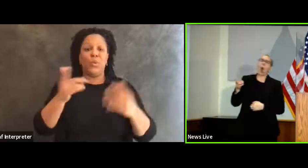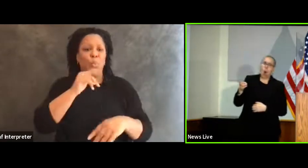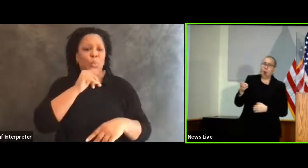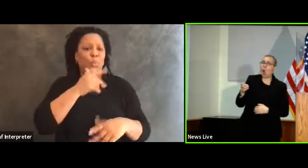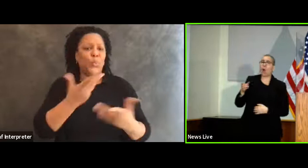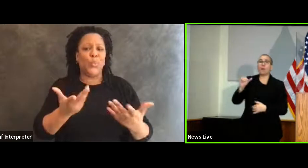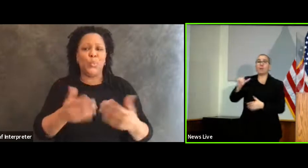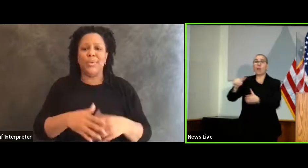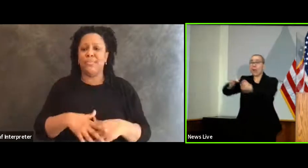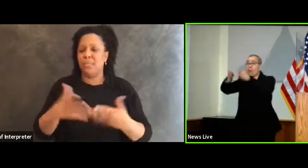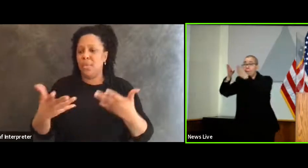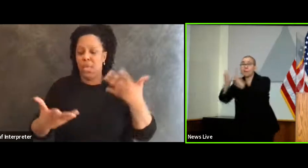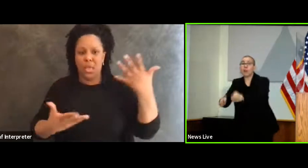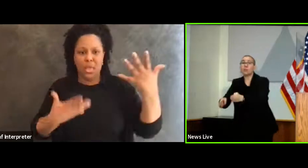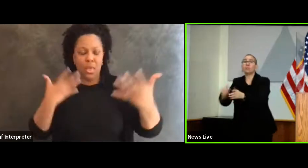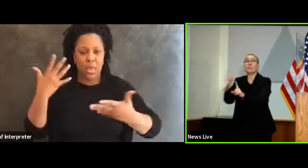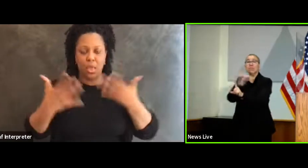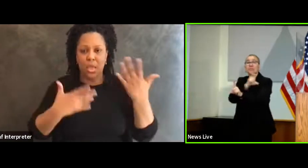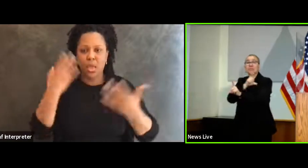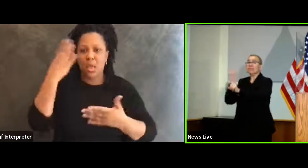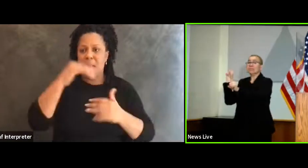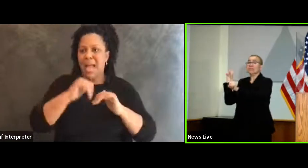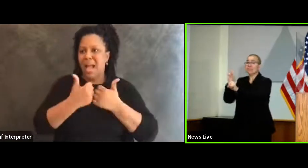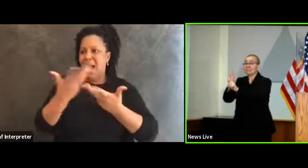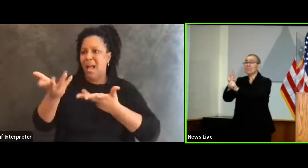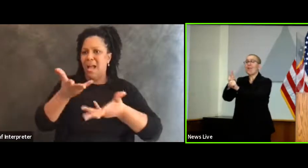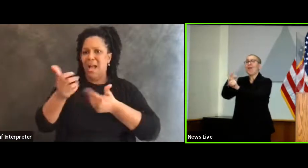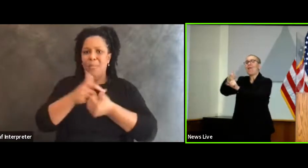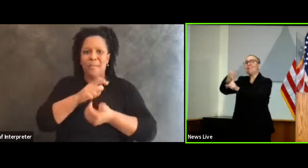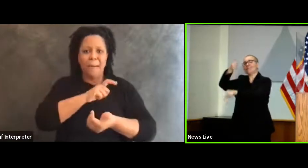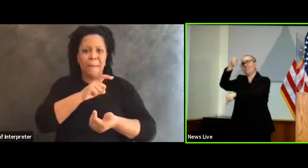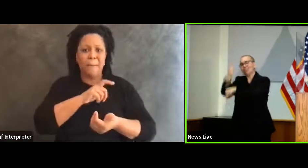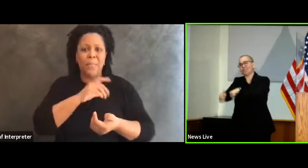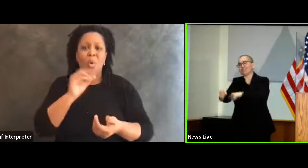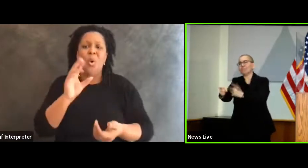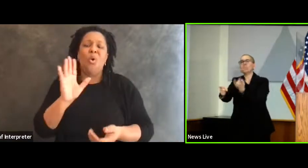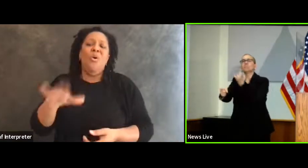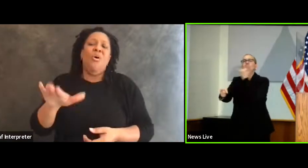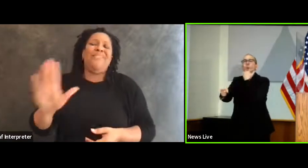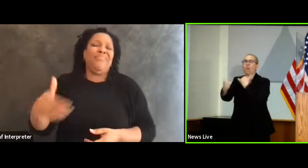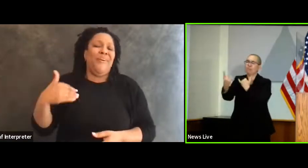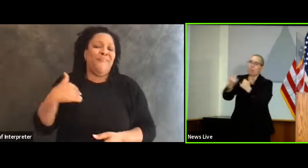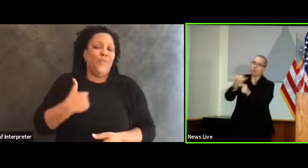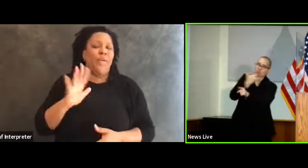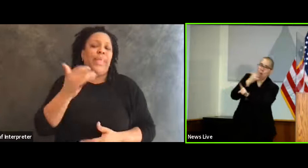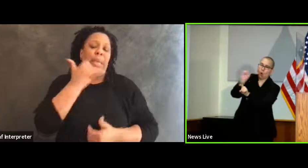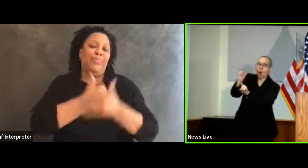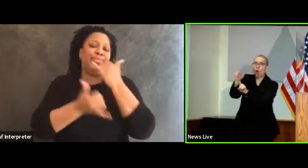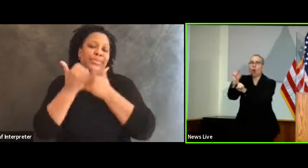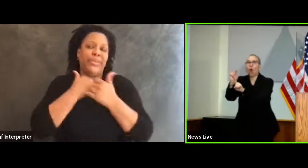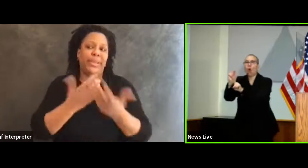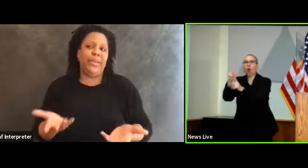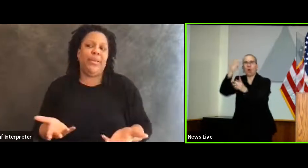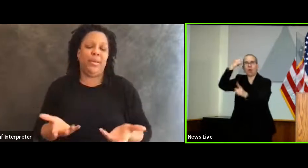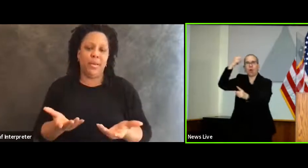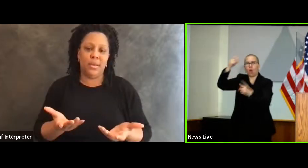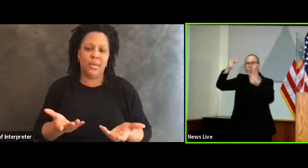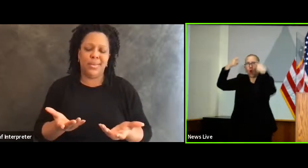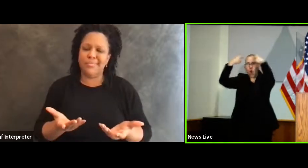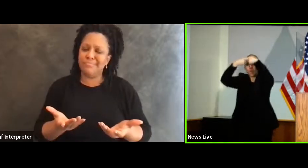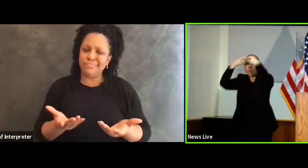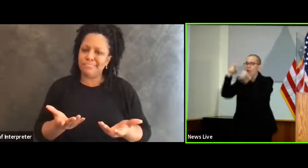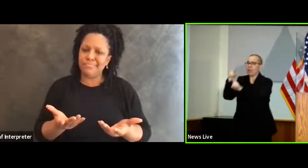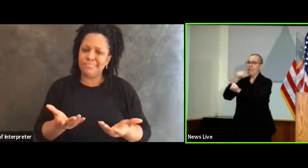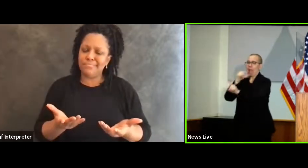of law enforcement have done something wrong. In fact, that's not always the truth. But